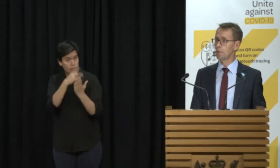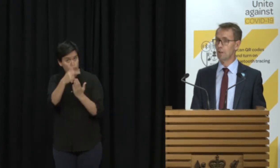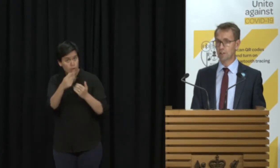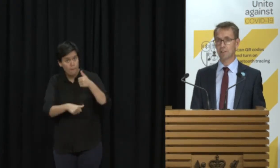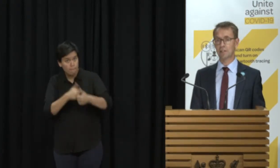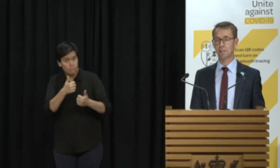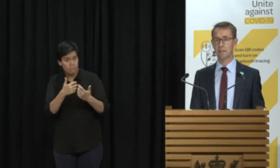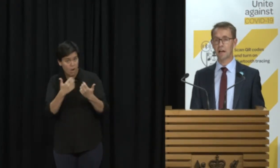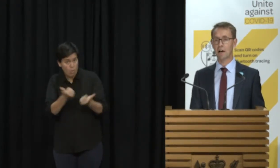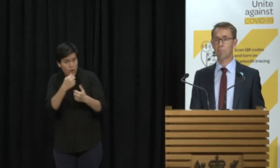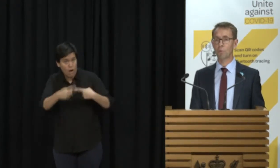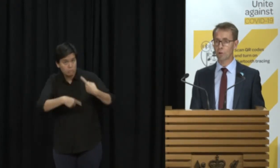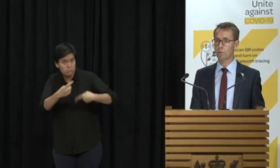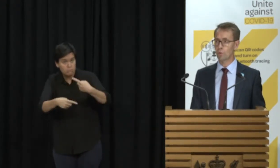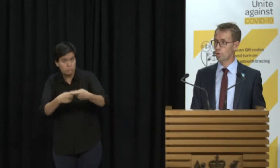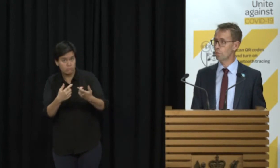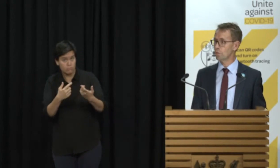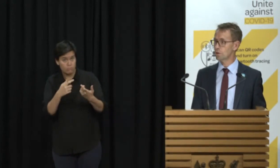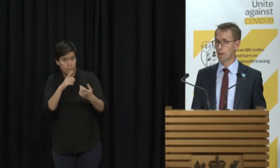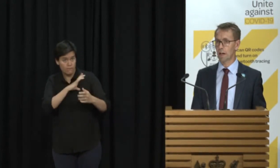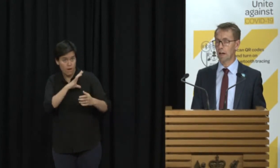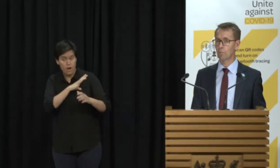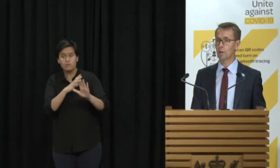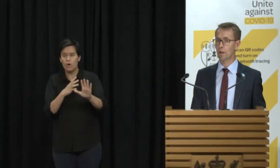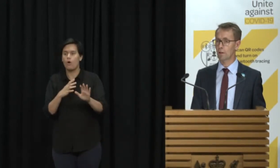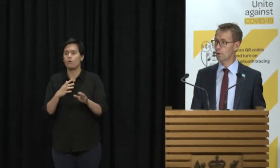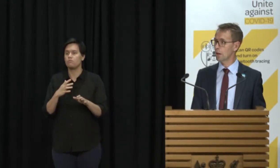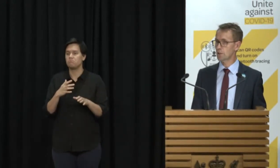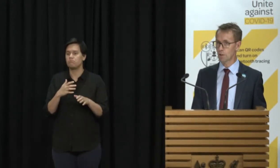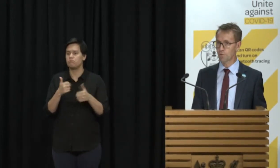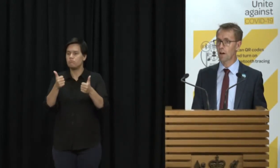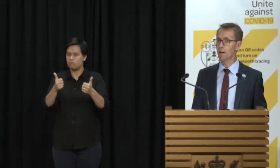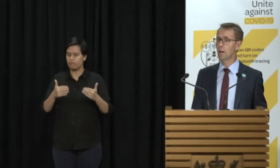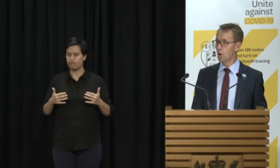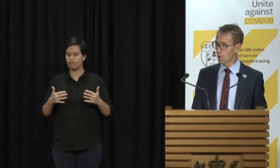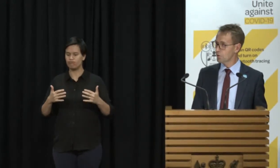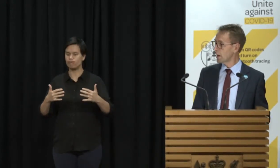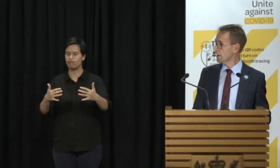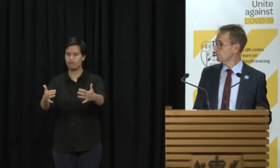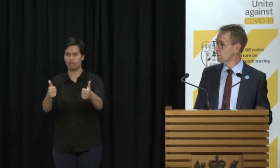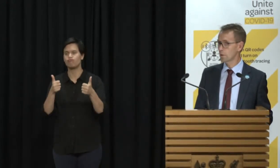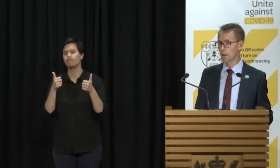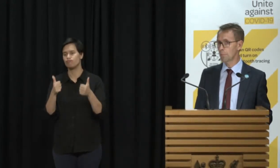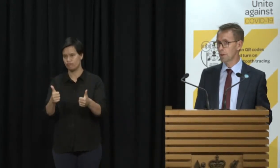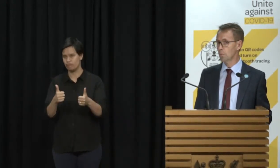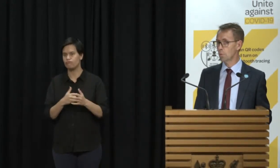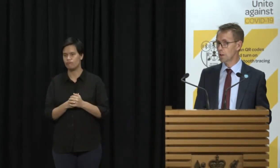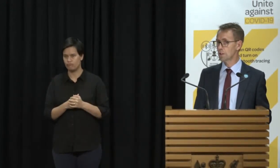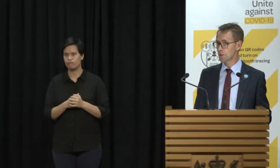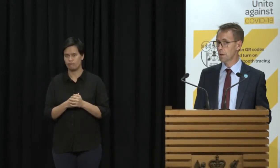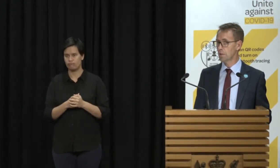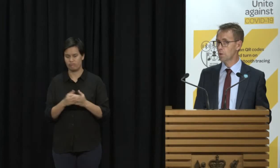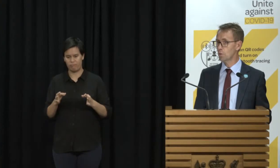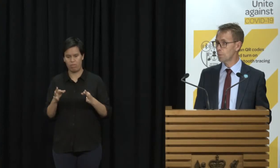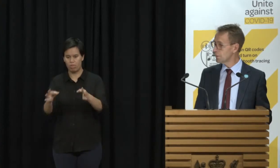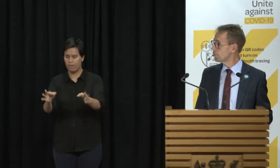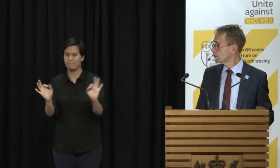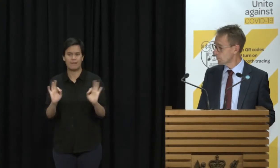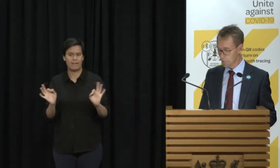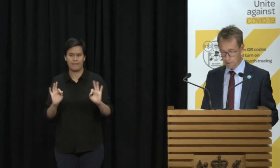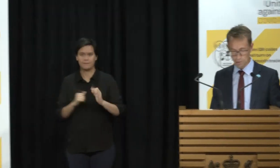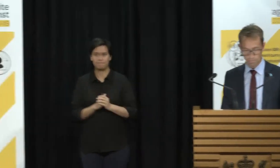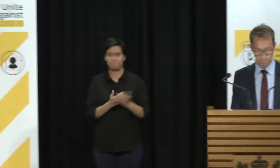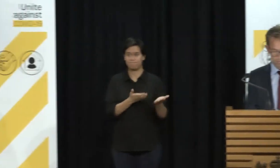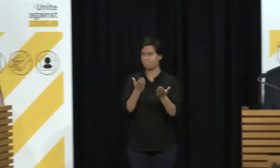keep vaccinating our border workforce, and we are so far on target for being where we anticipated we would be.